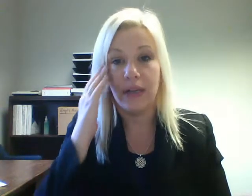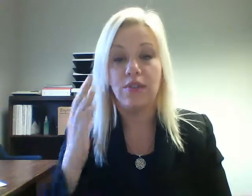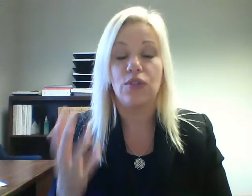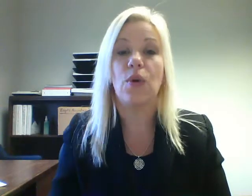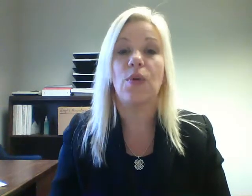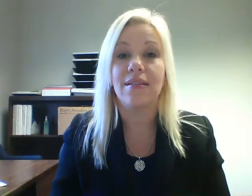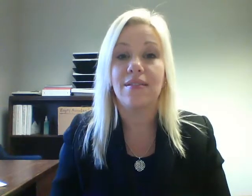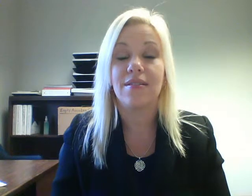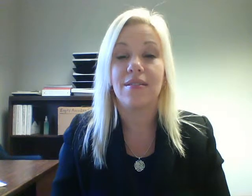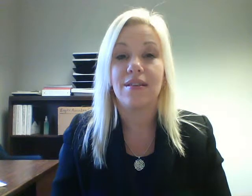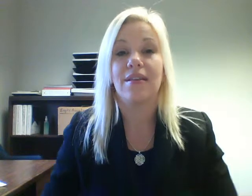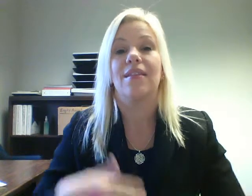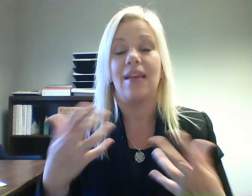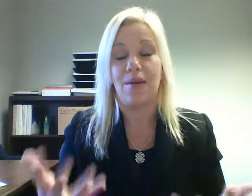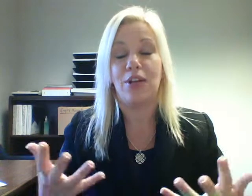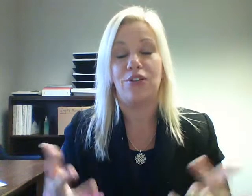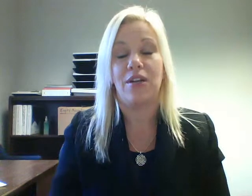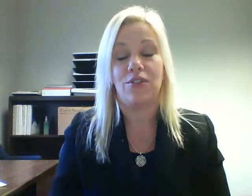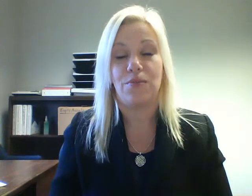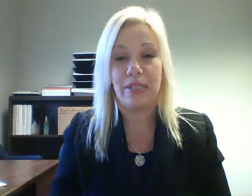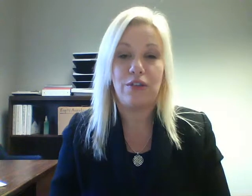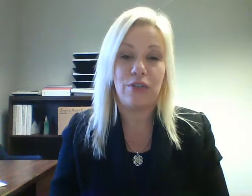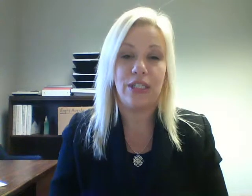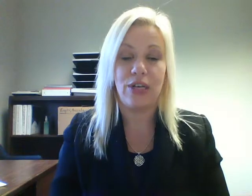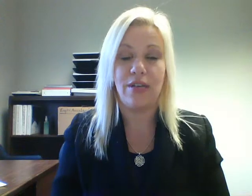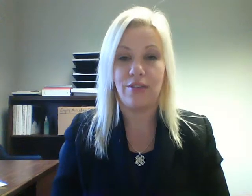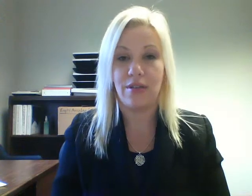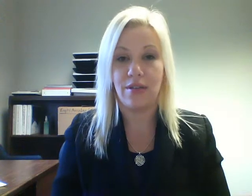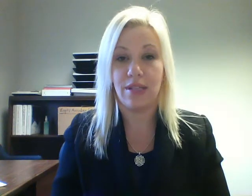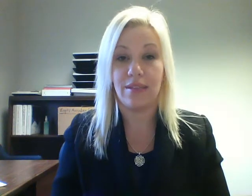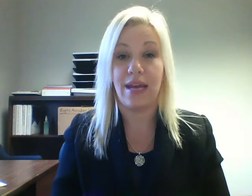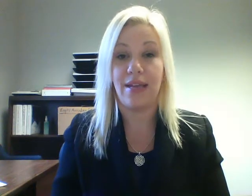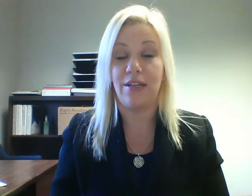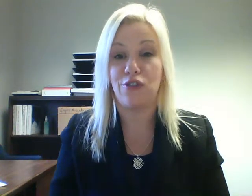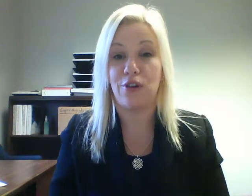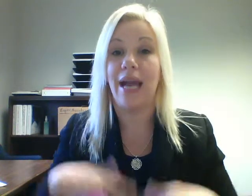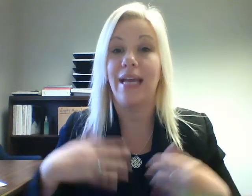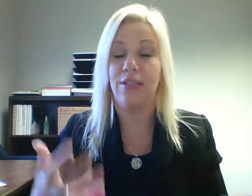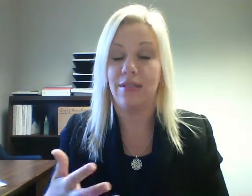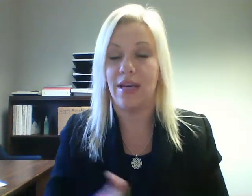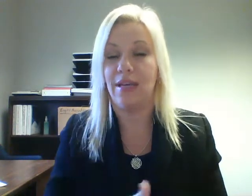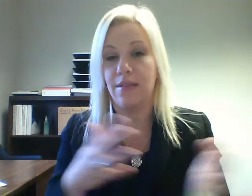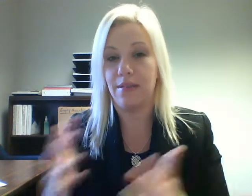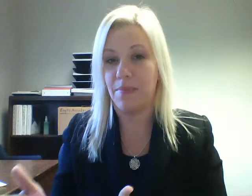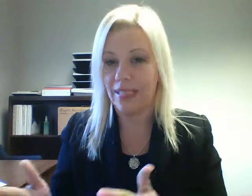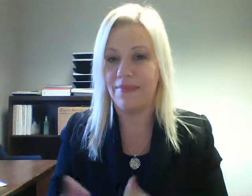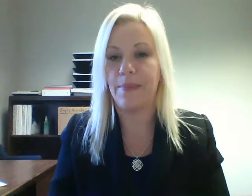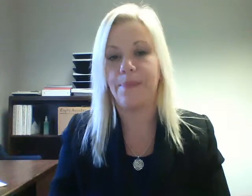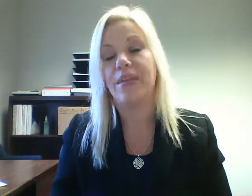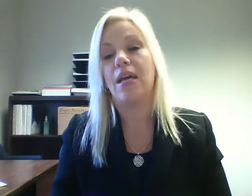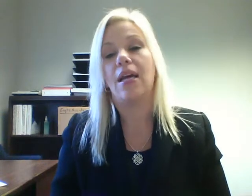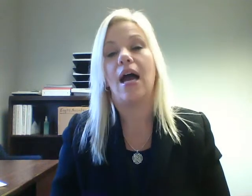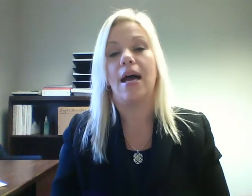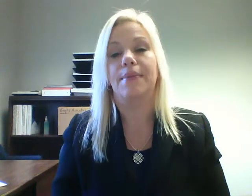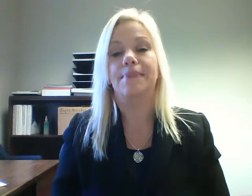different, so that could potentially change the sign that you're trying to say into something different.